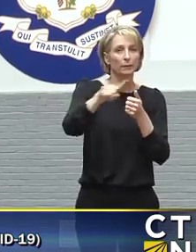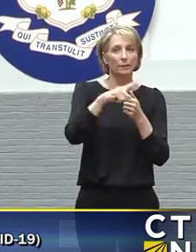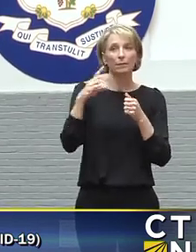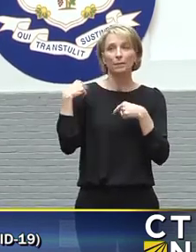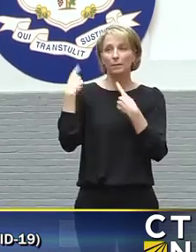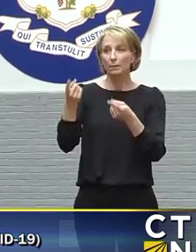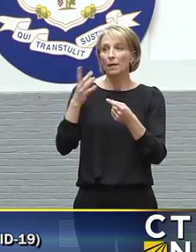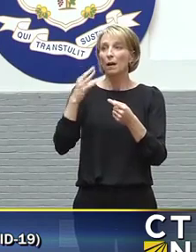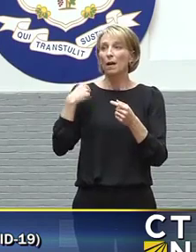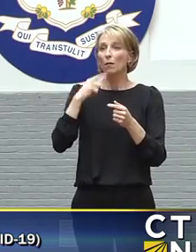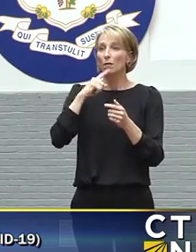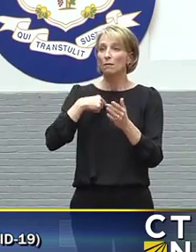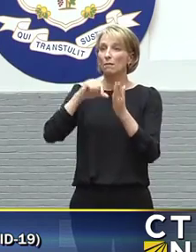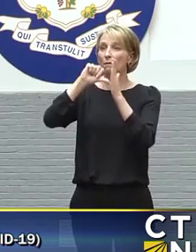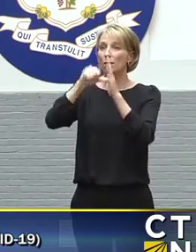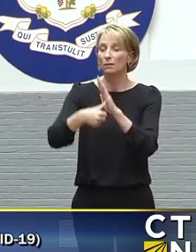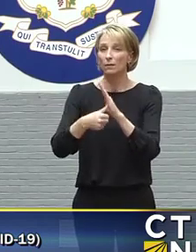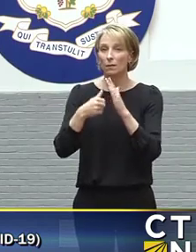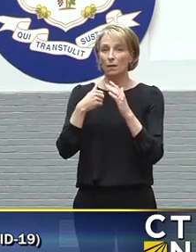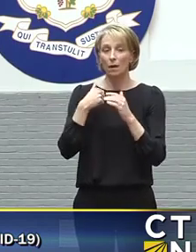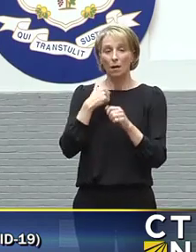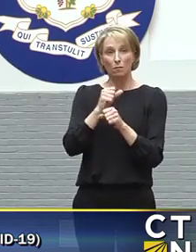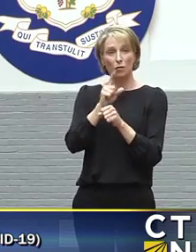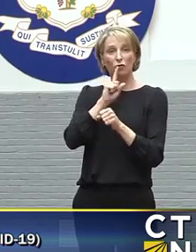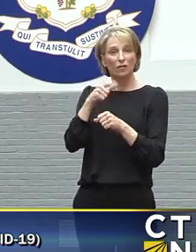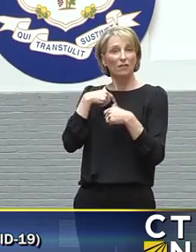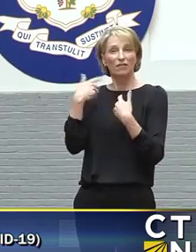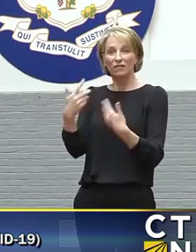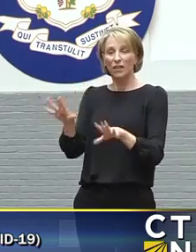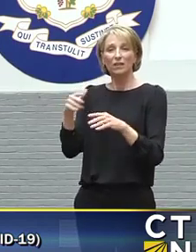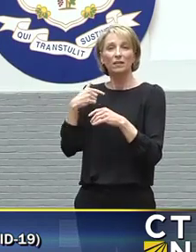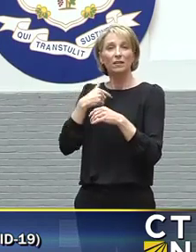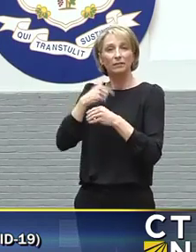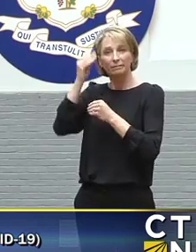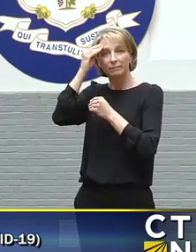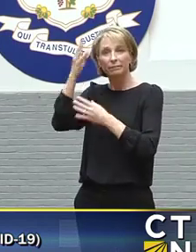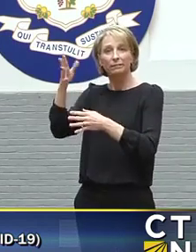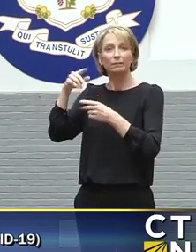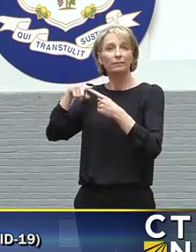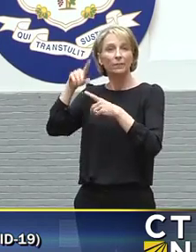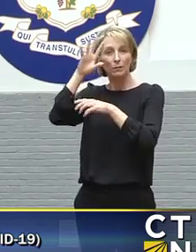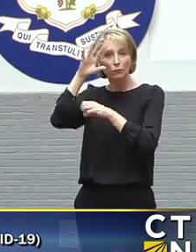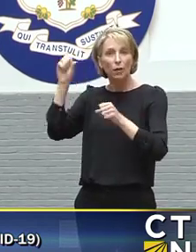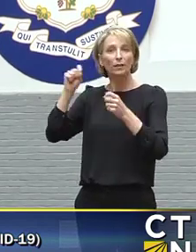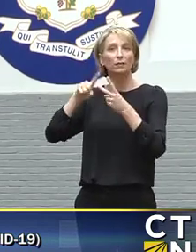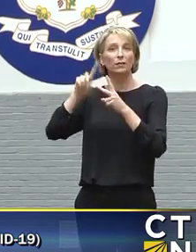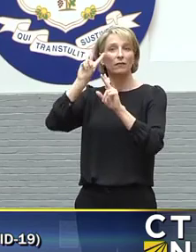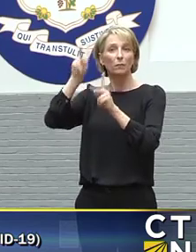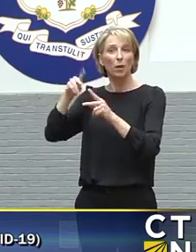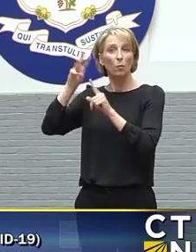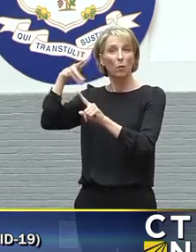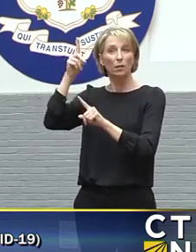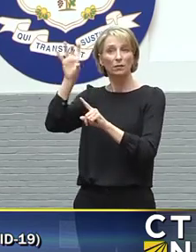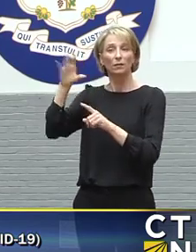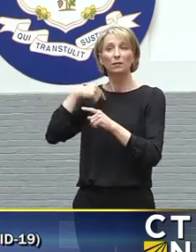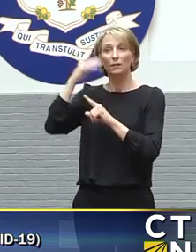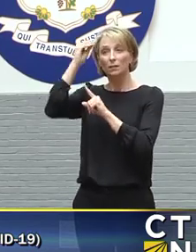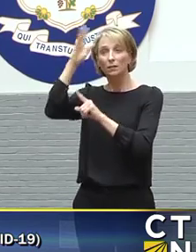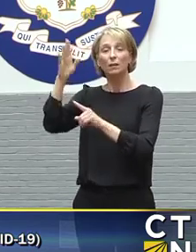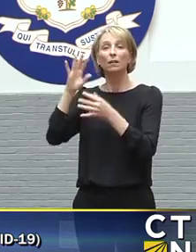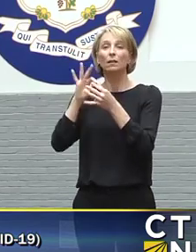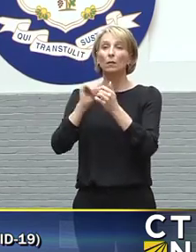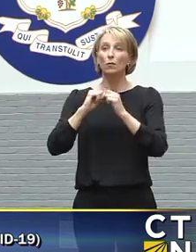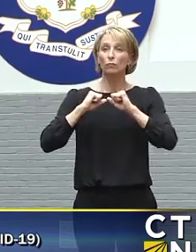I've emphasized this with our the president, the vice president, and Pence's task force in Washington. When it comes to protective